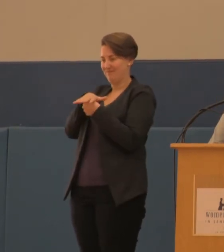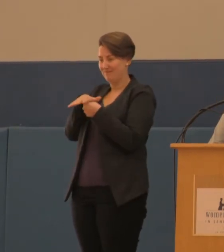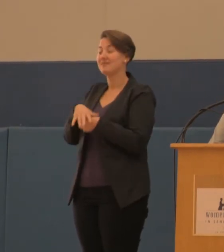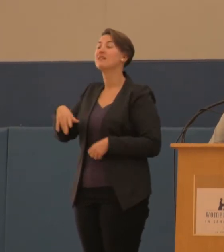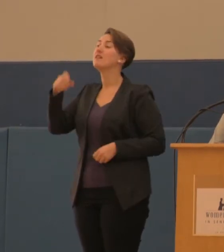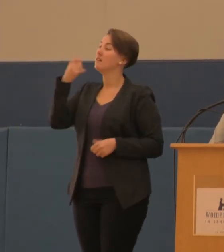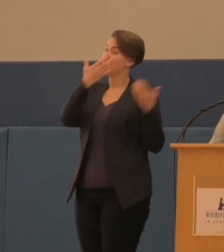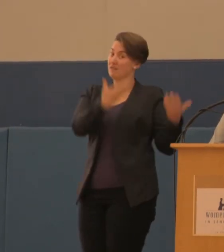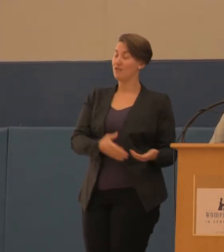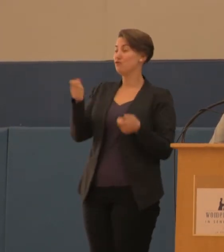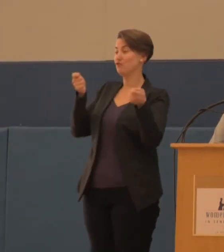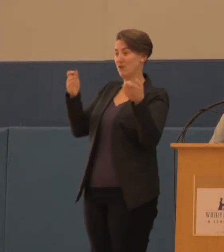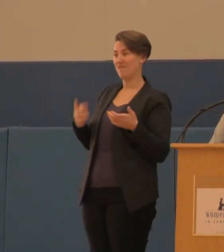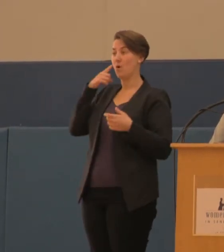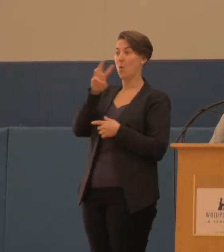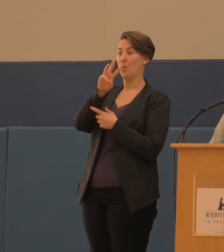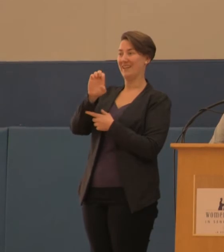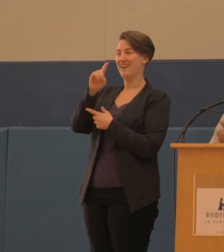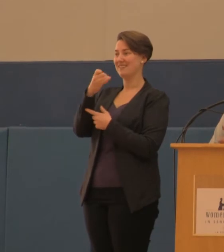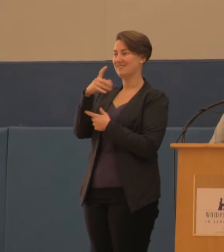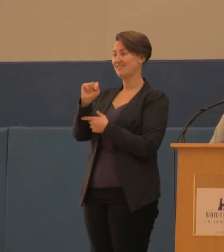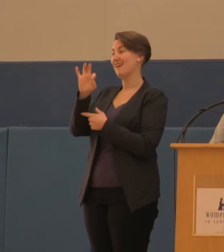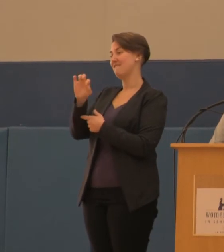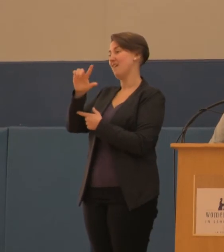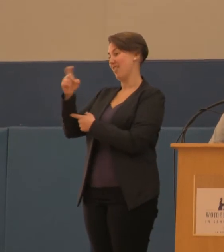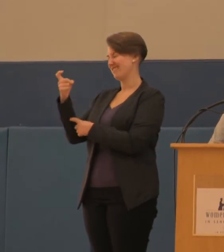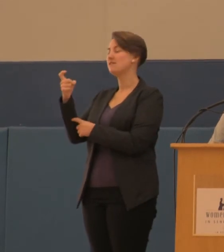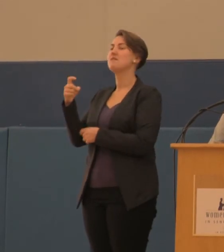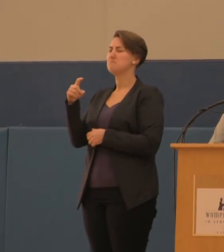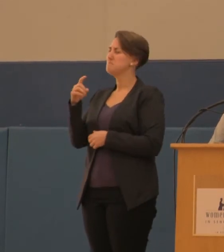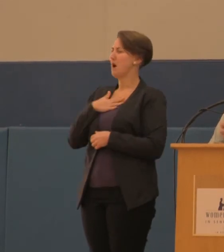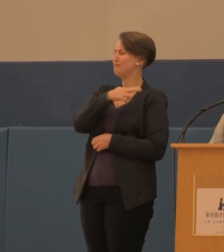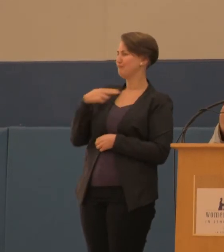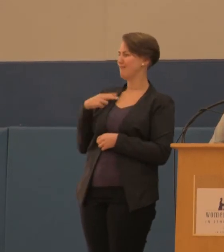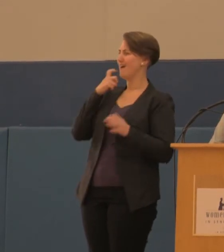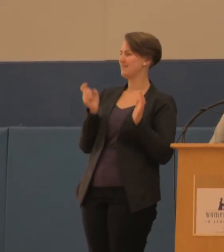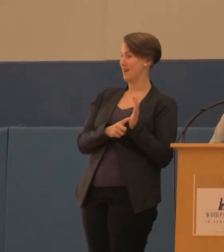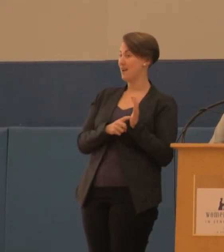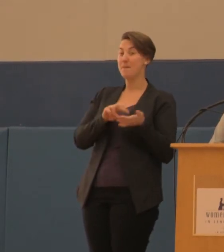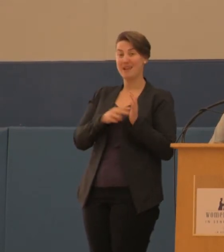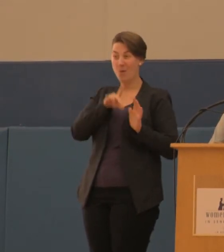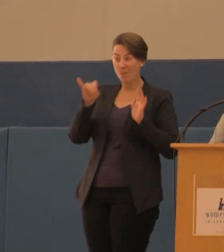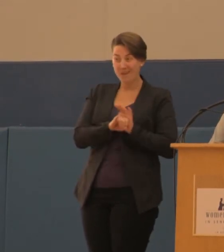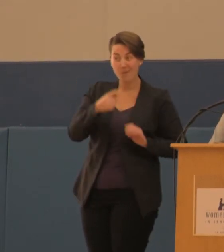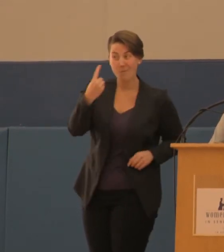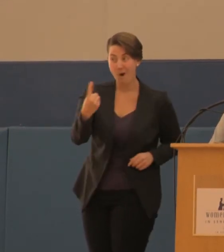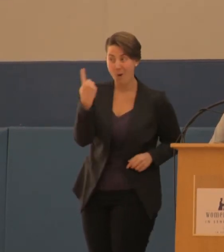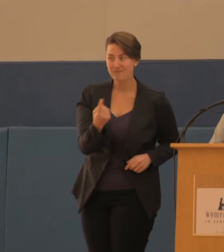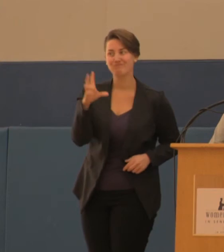Now, being the director of We Exist FLS is one of the things that I am known for, but it's not the only identity that I